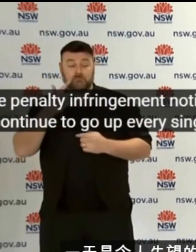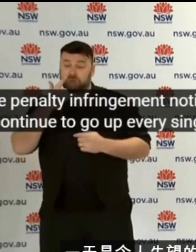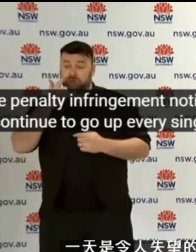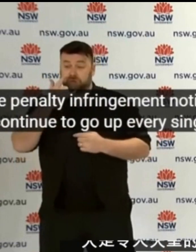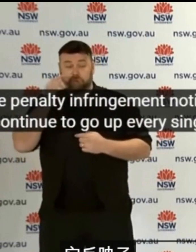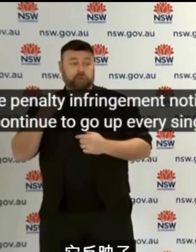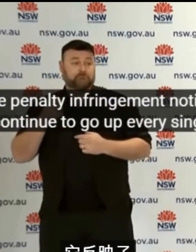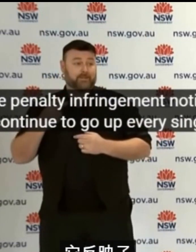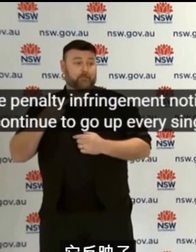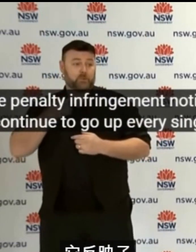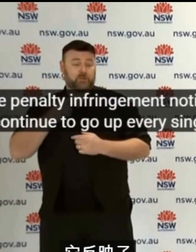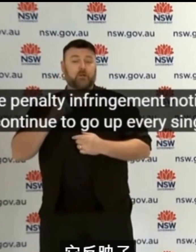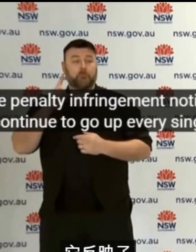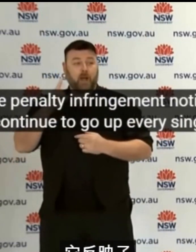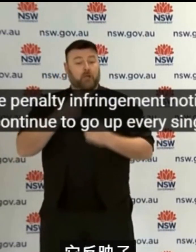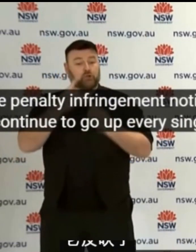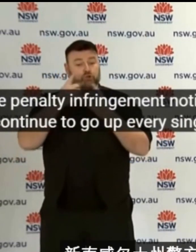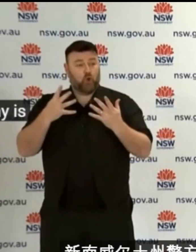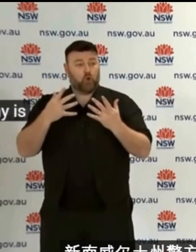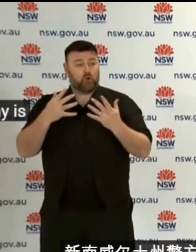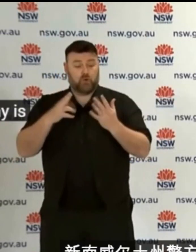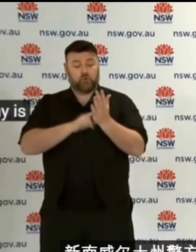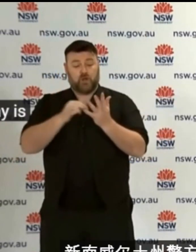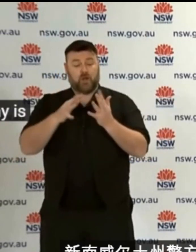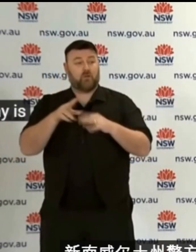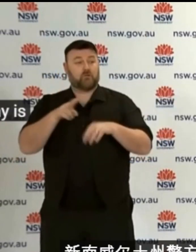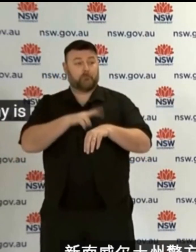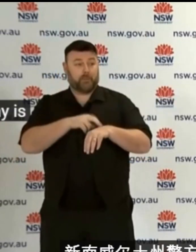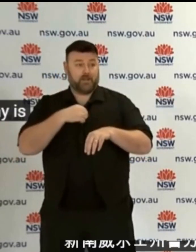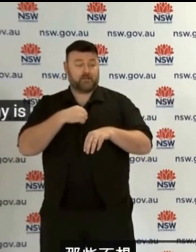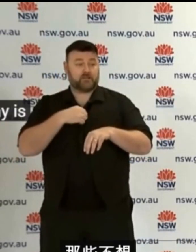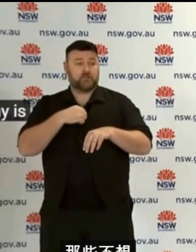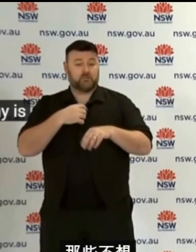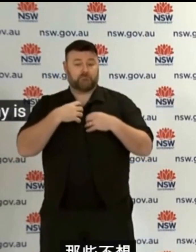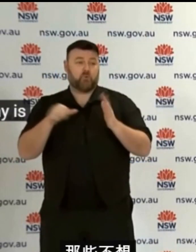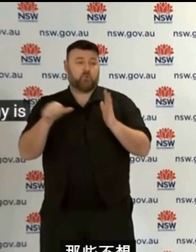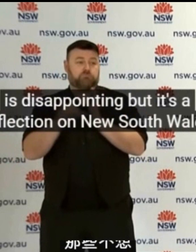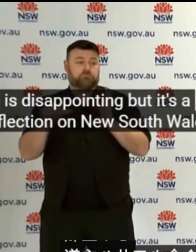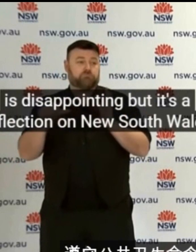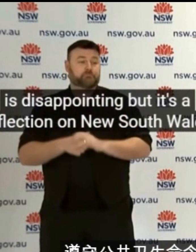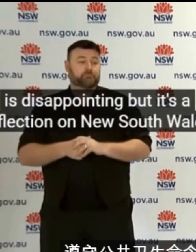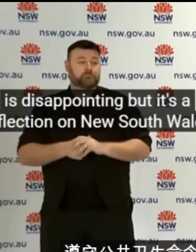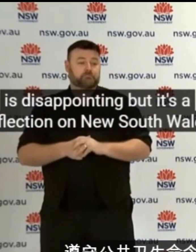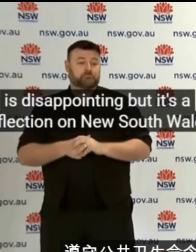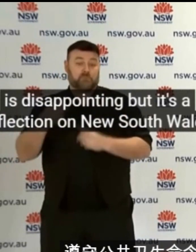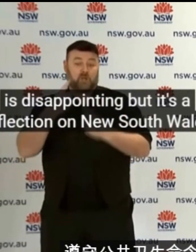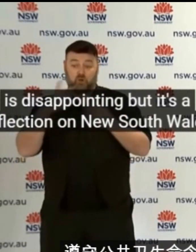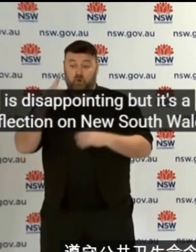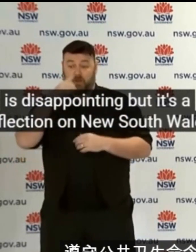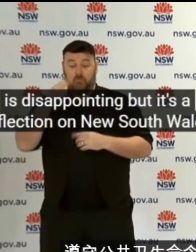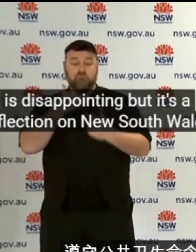on New South Wales Police attitude towards people that do not want to comply with the public health orders. As we continue